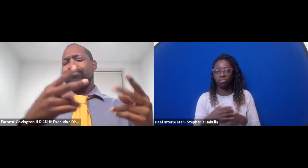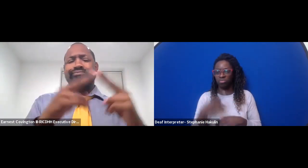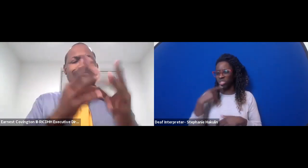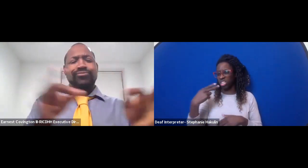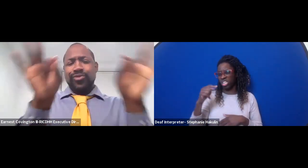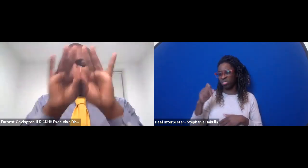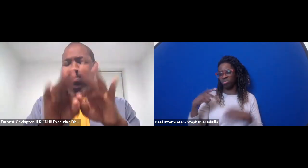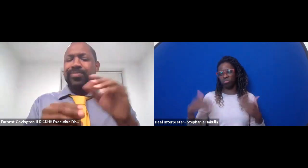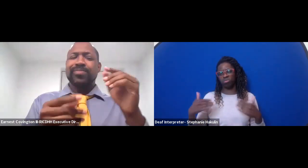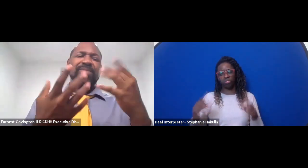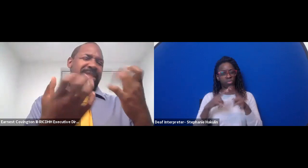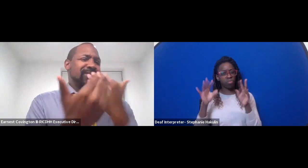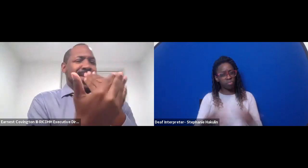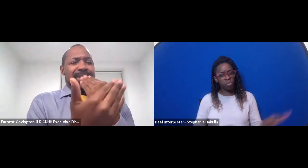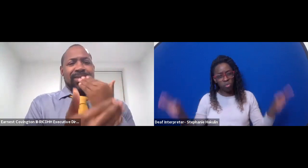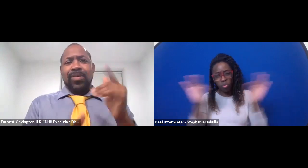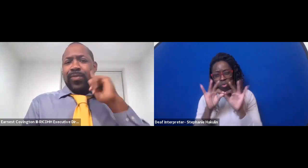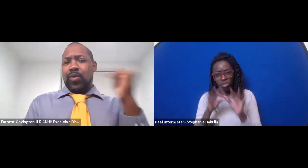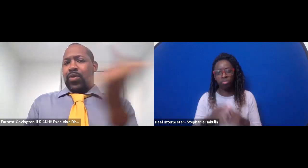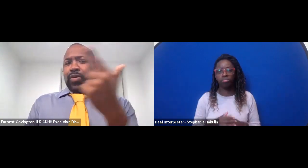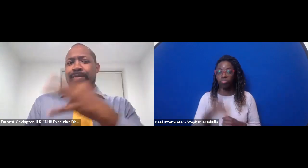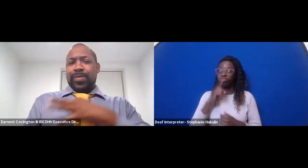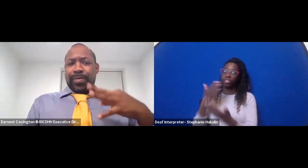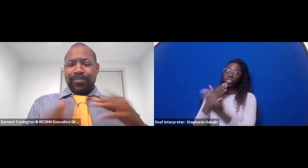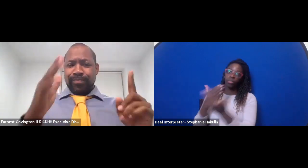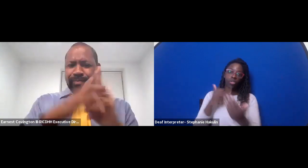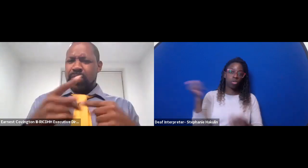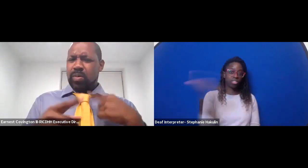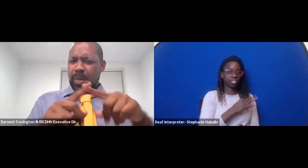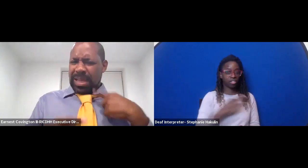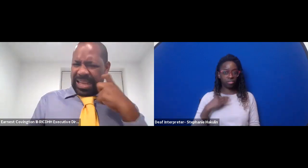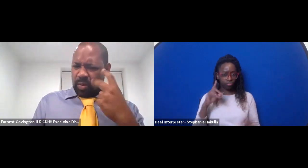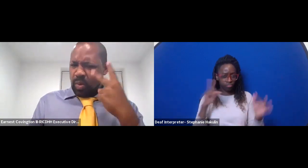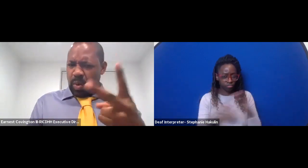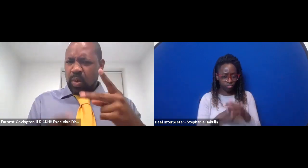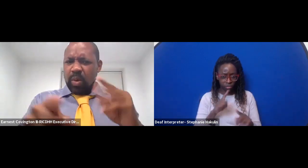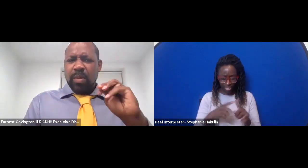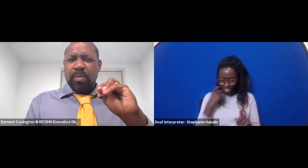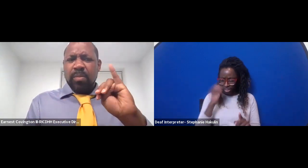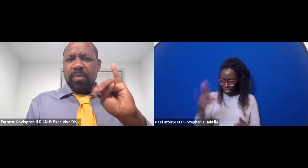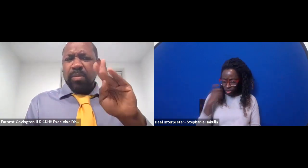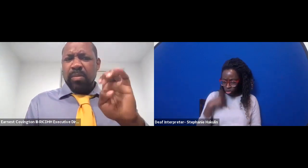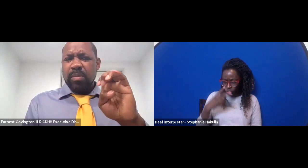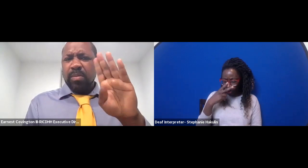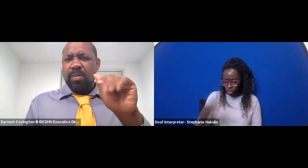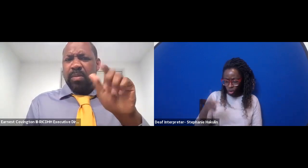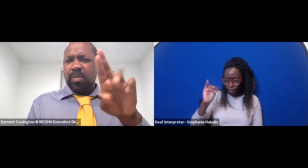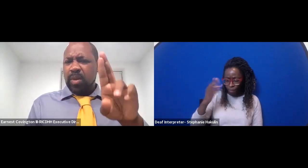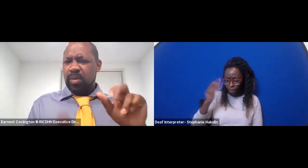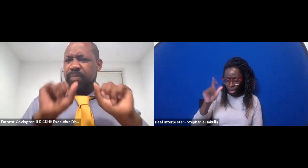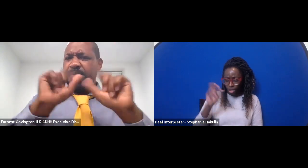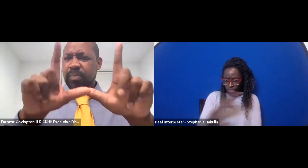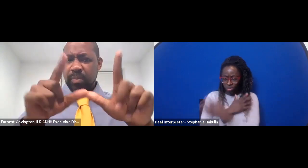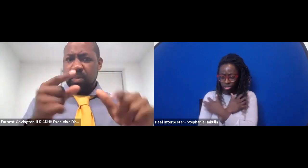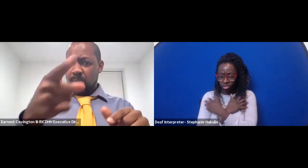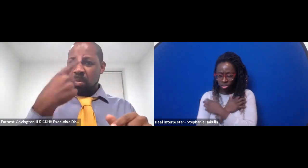next. That group is doing such fantastic work, and I wanted to thank them for the kind of work they're doing with healthcare